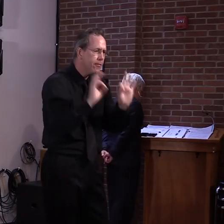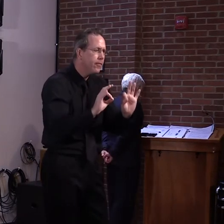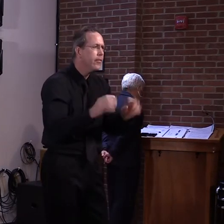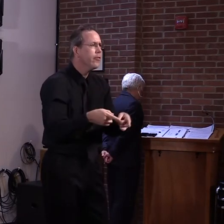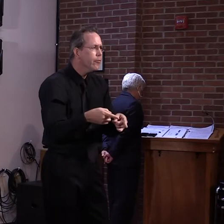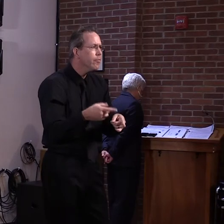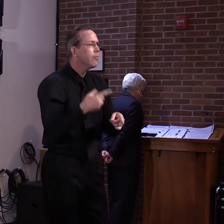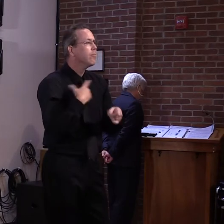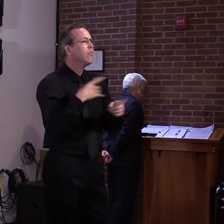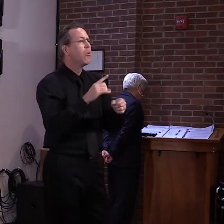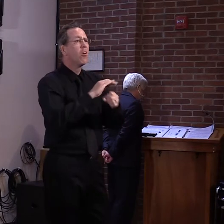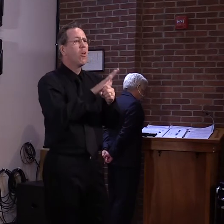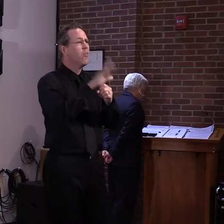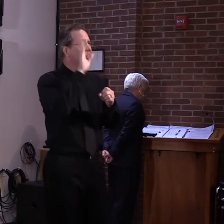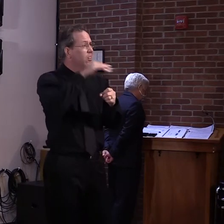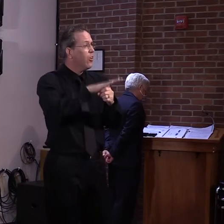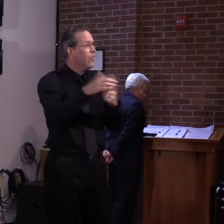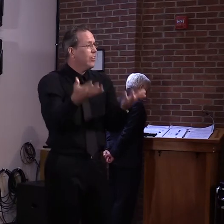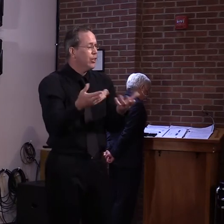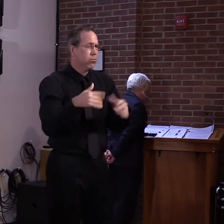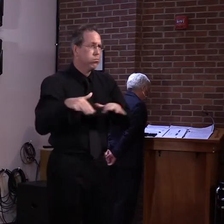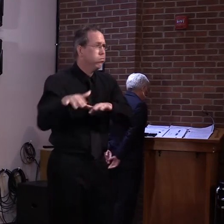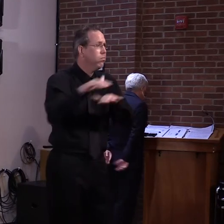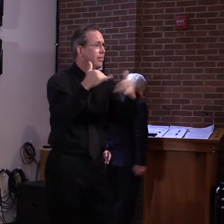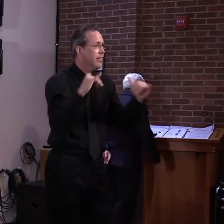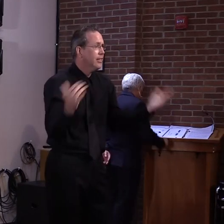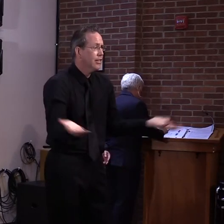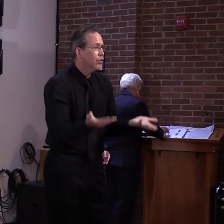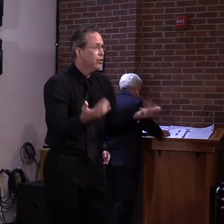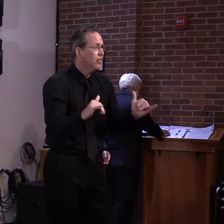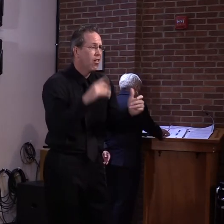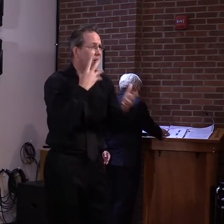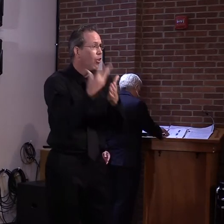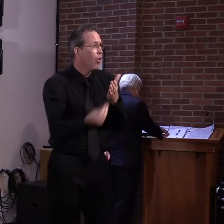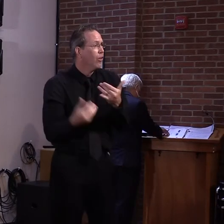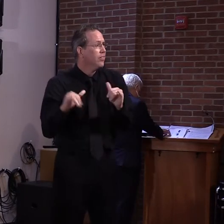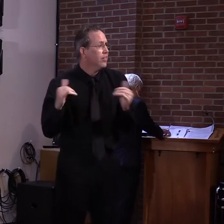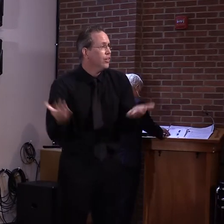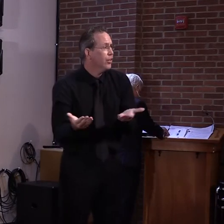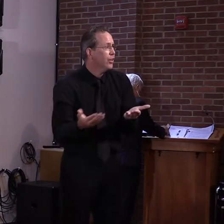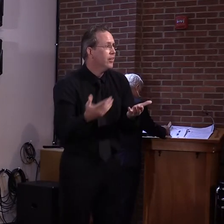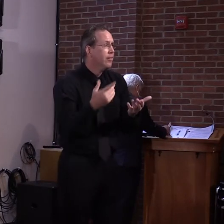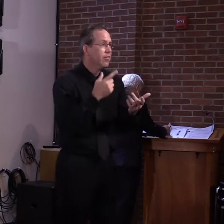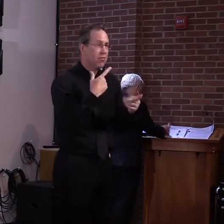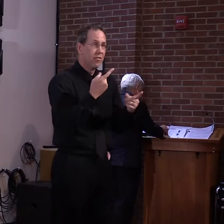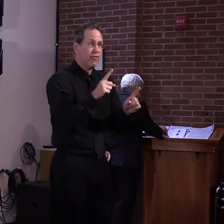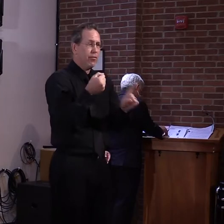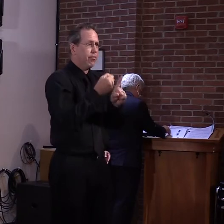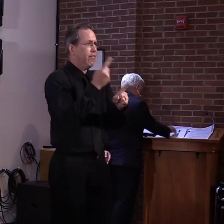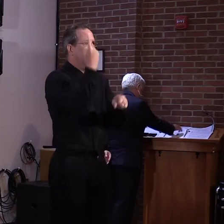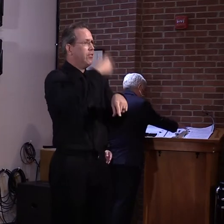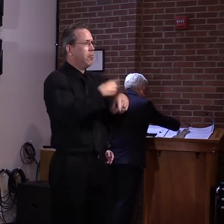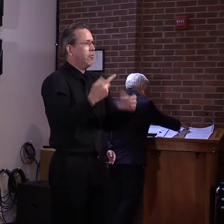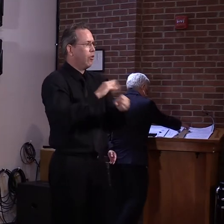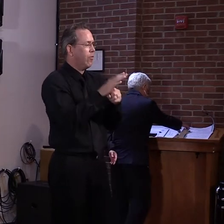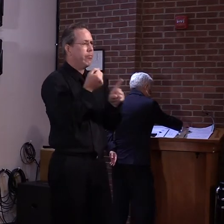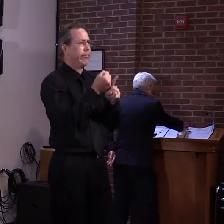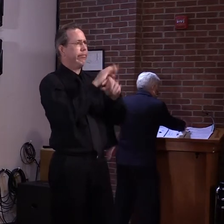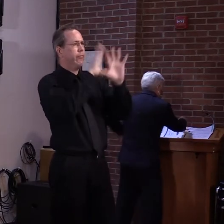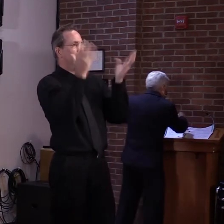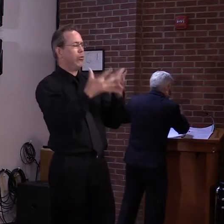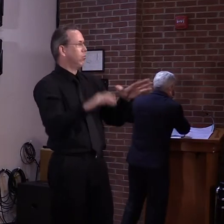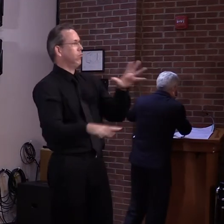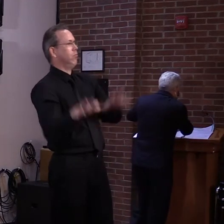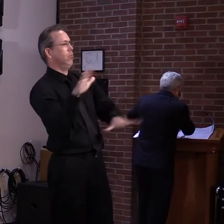pandemic. These are unusual times. There is no playbook for this. But what we do know, as I've said before, from the